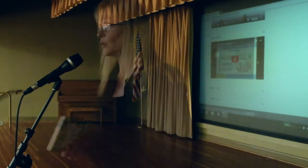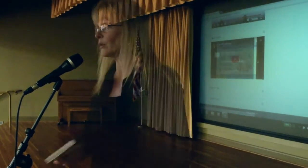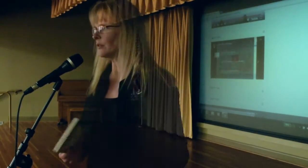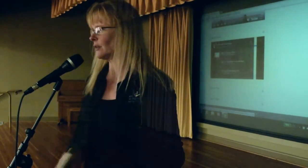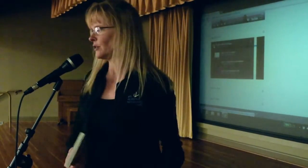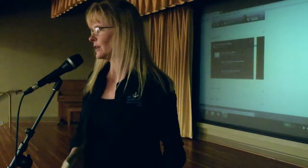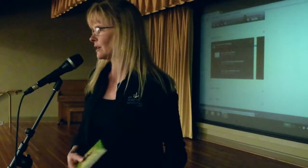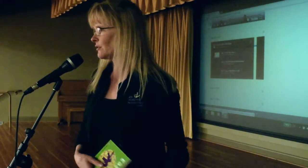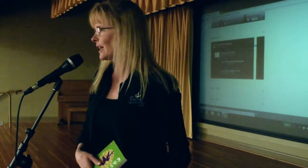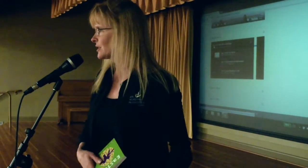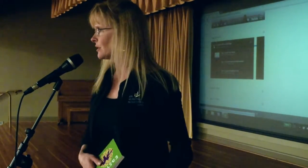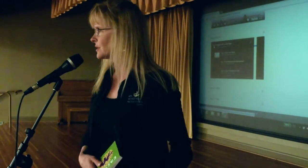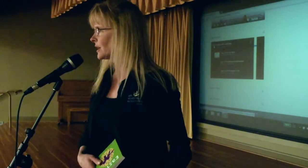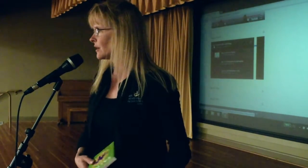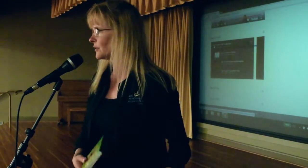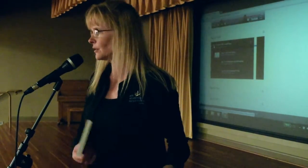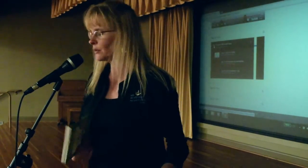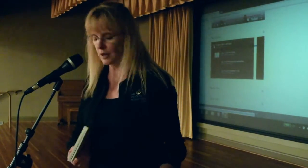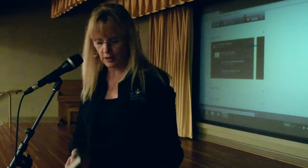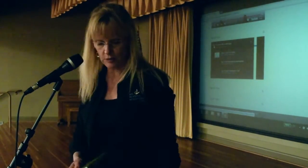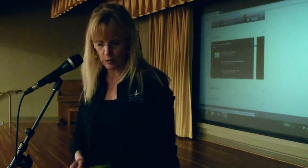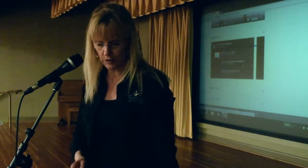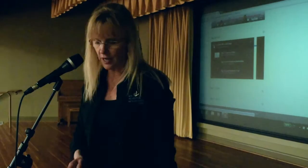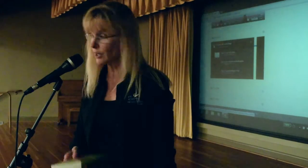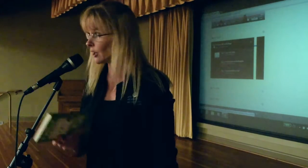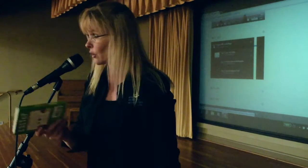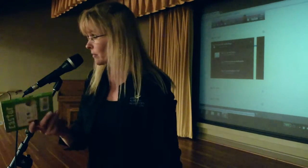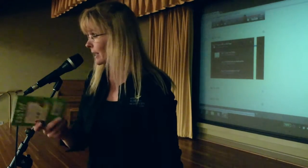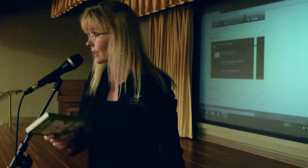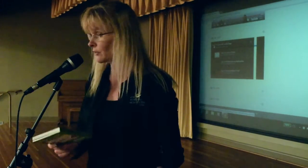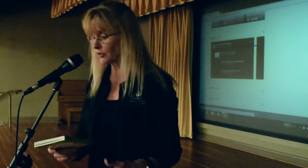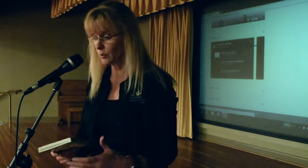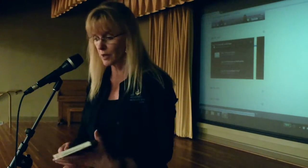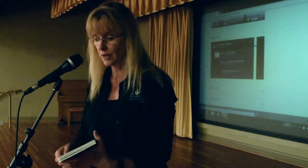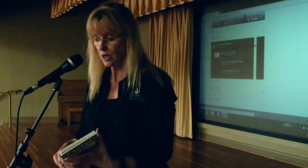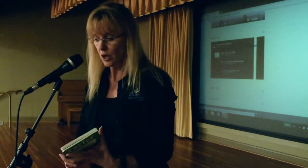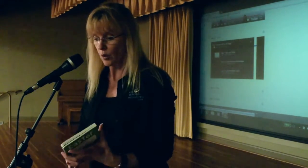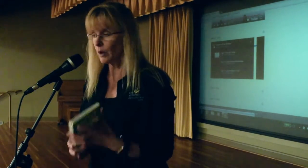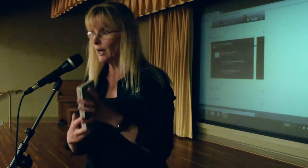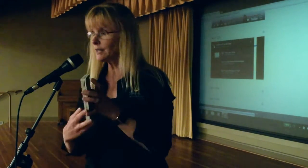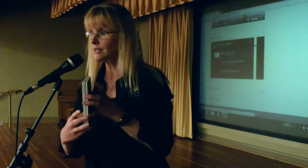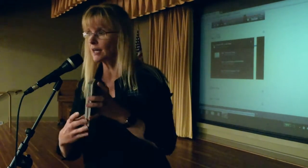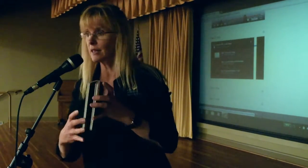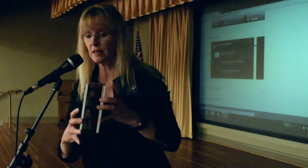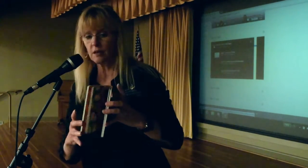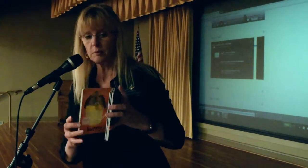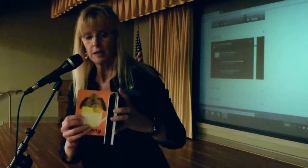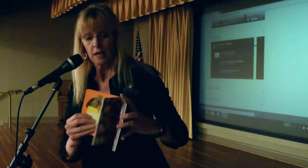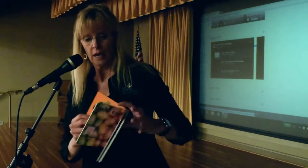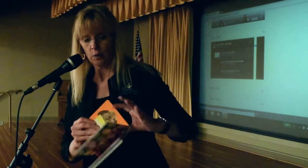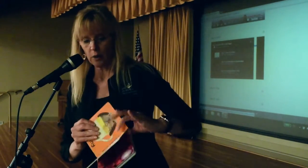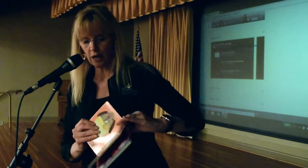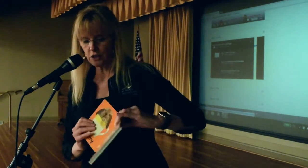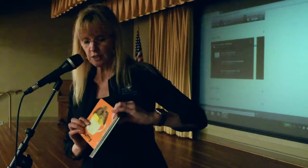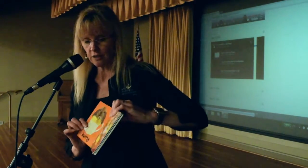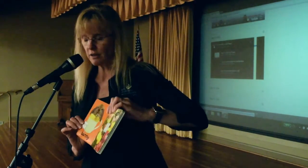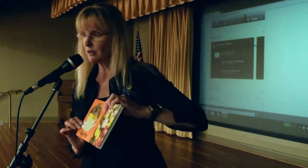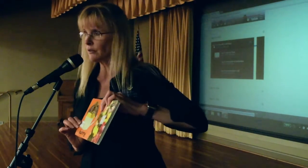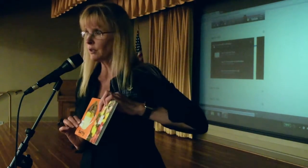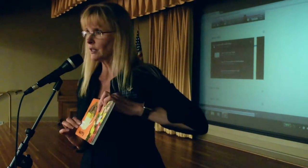Whoever, if you get a flashcard set or if you get them online, I know everybody got a free one. We like to take them, and we actually, with the